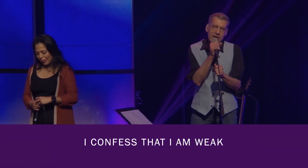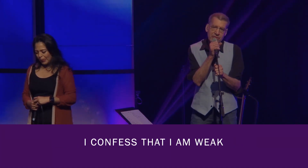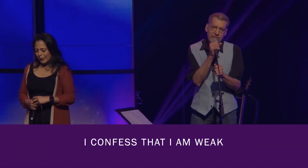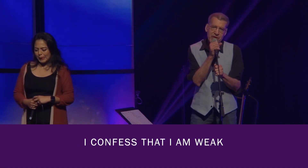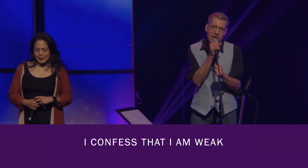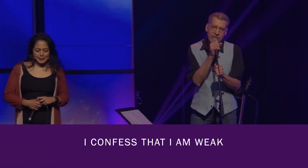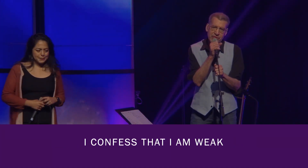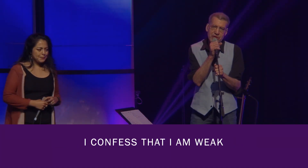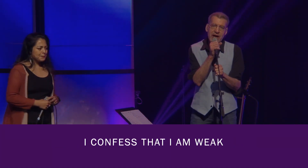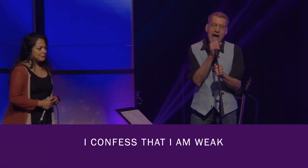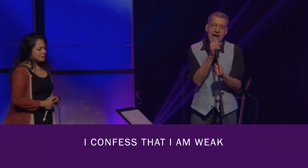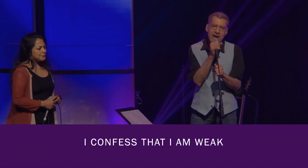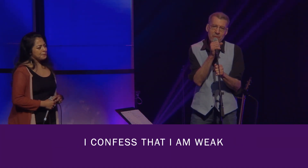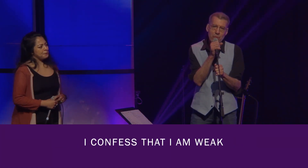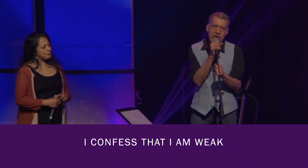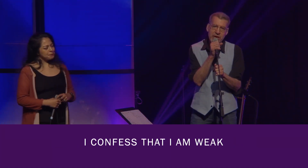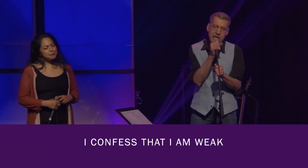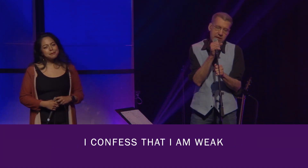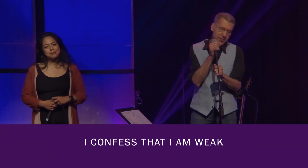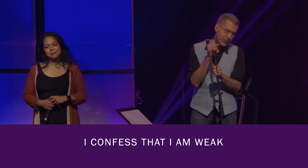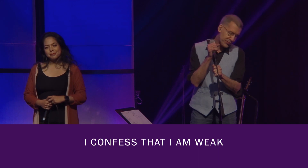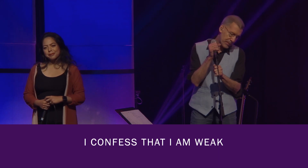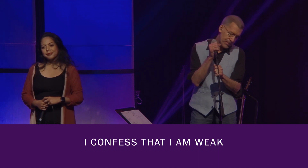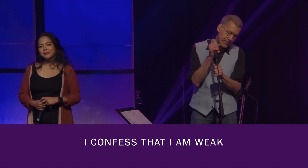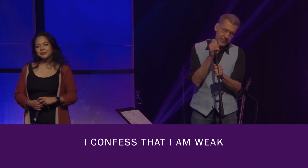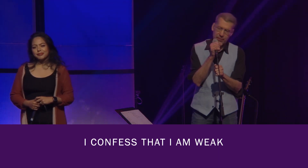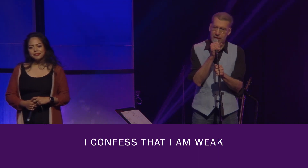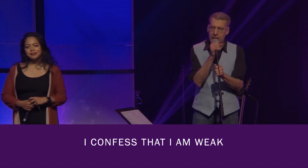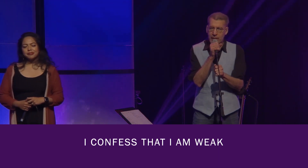and I confess that I am weak.